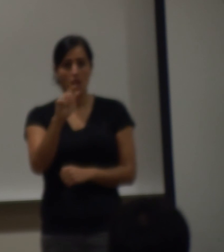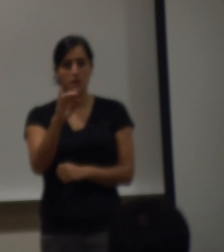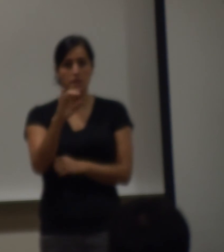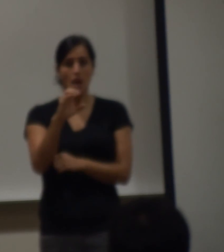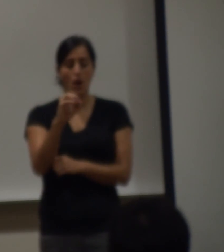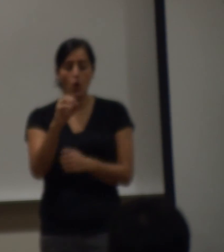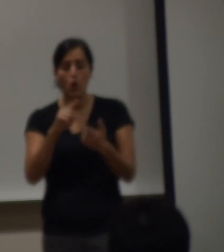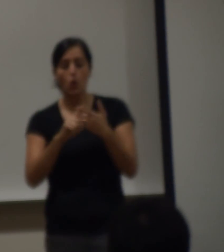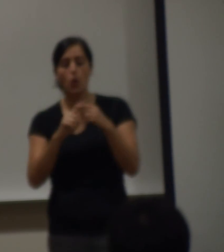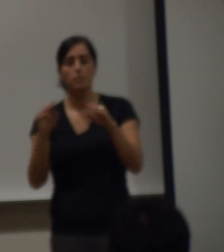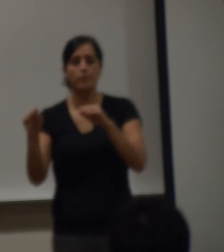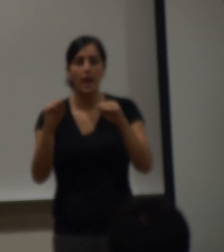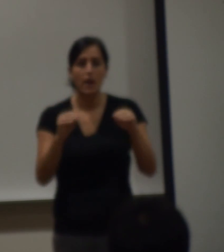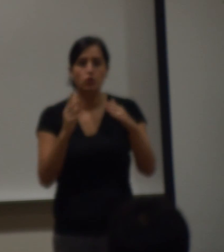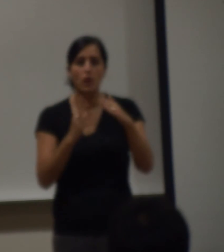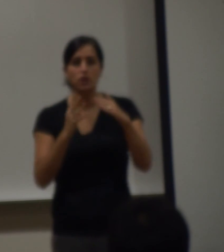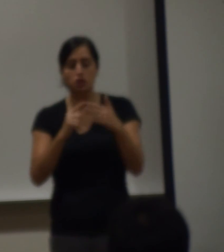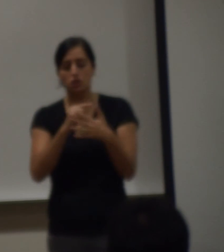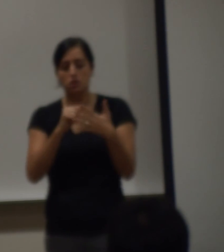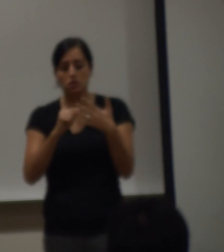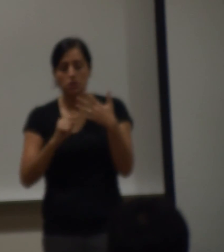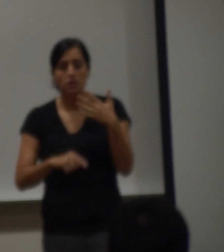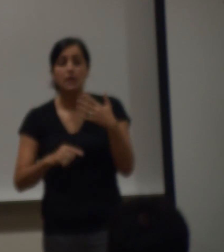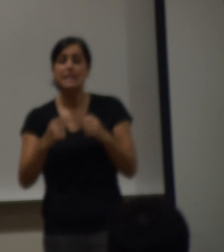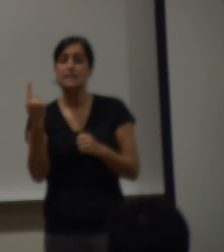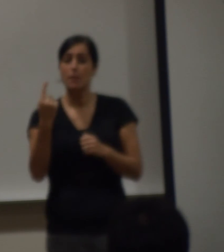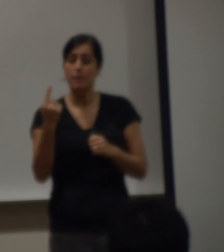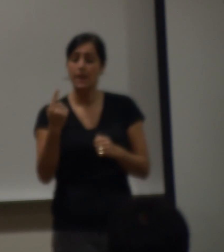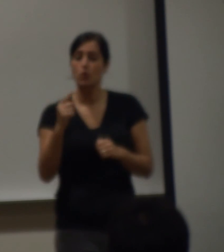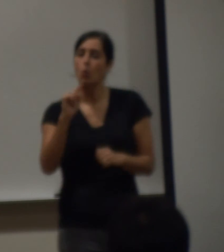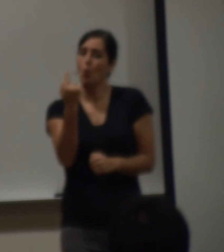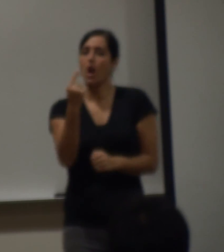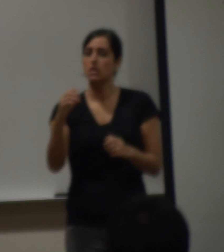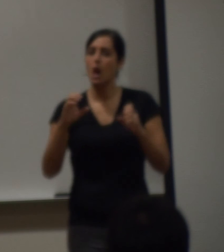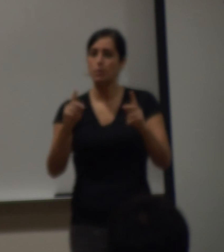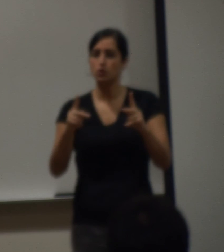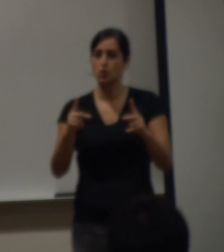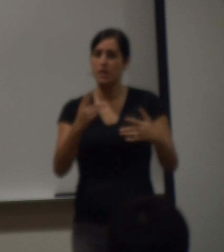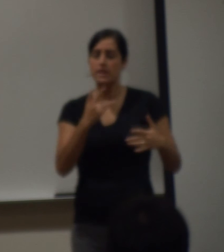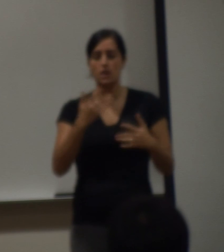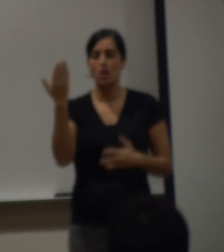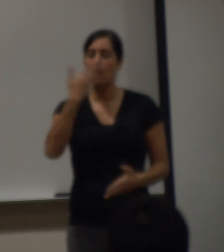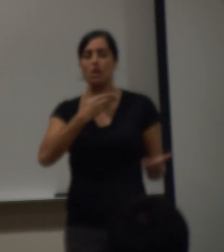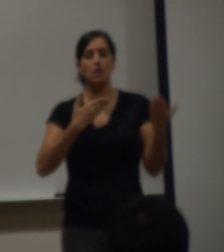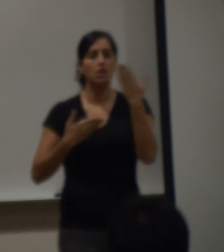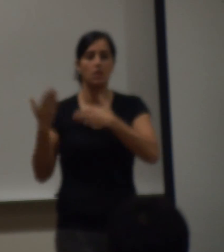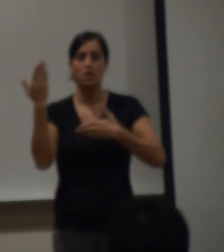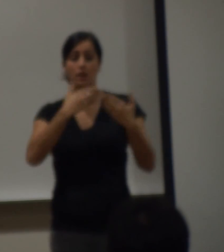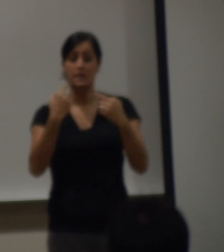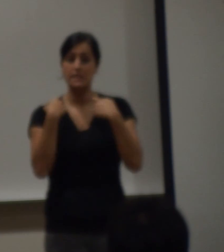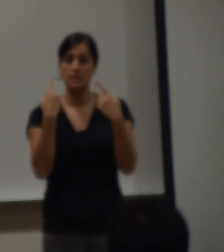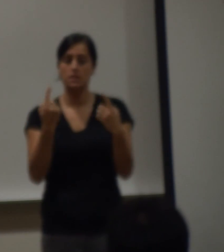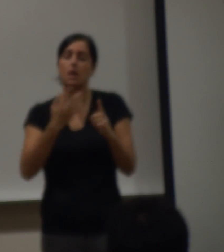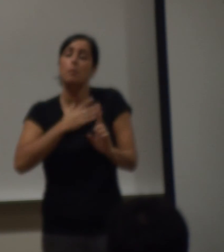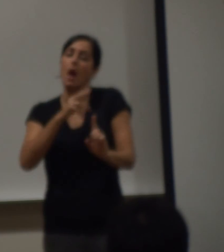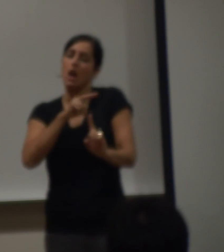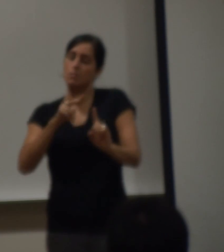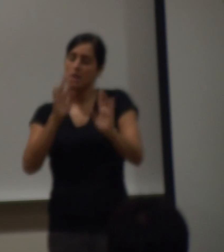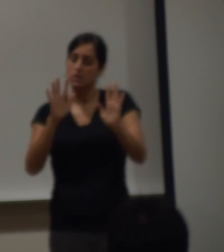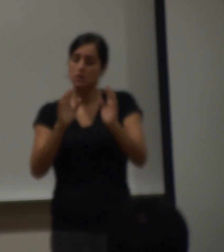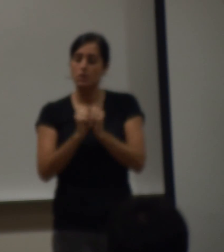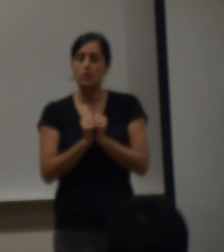opportunity that's been missed, and it continues to be missed in my view, is that